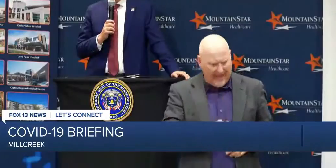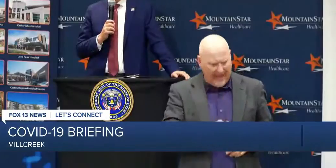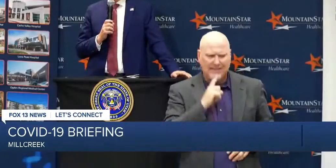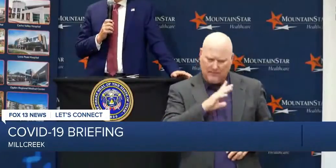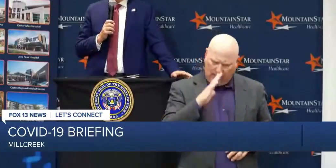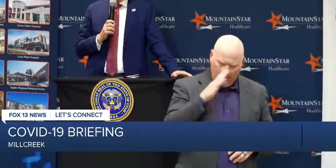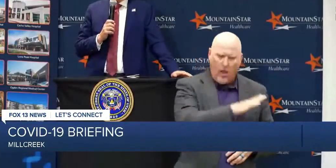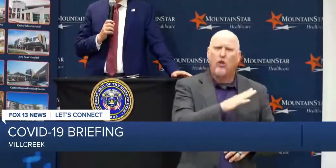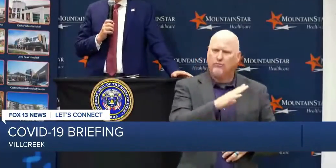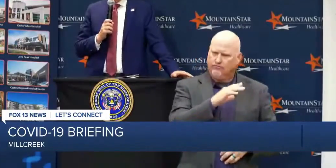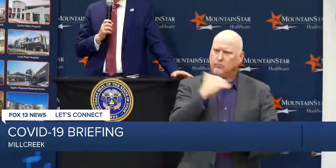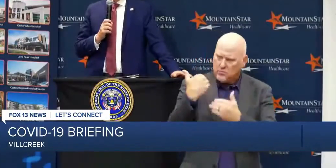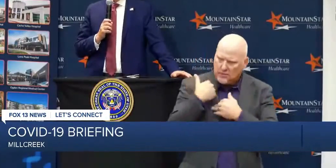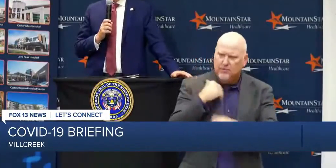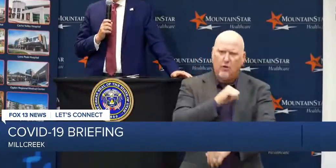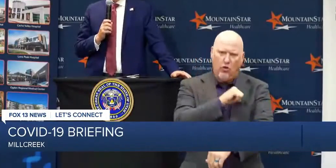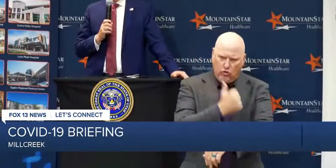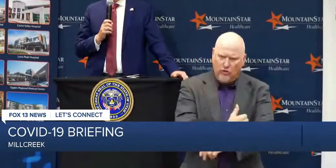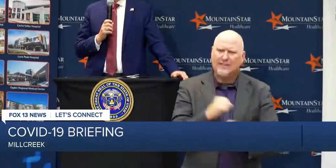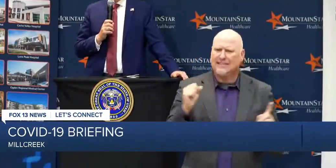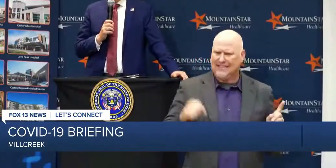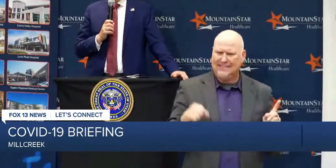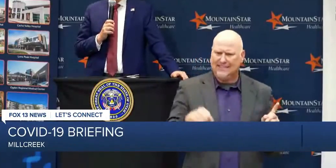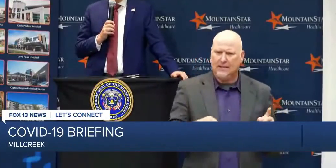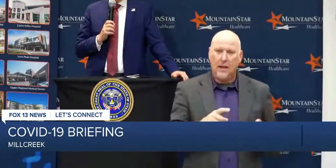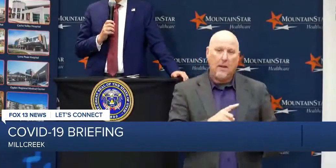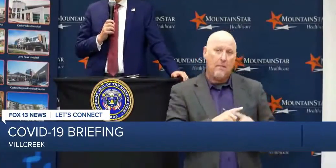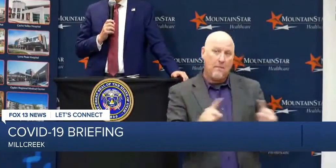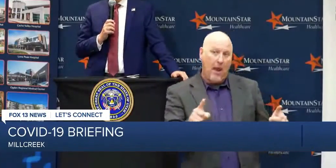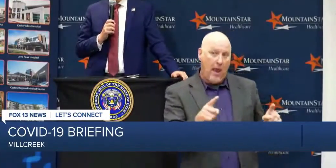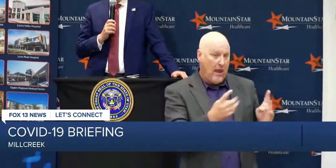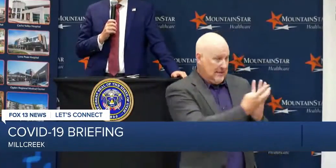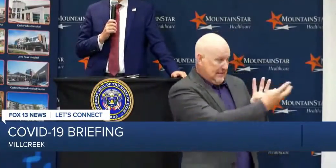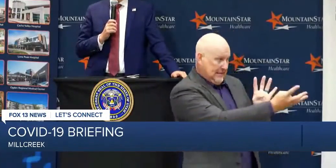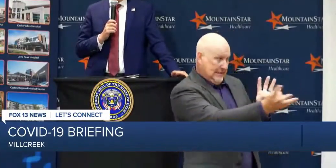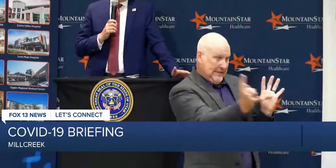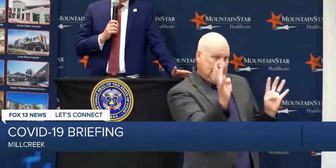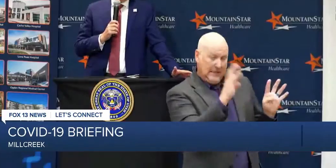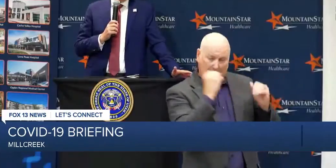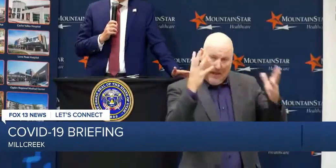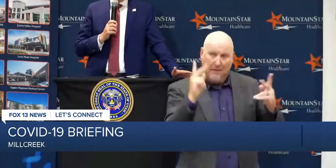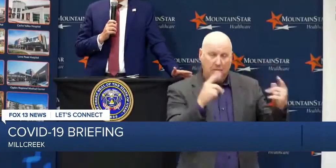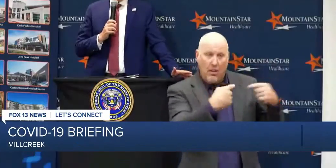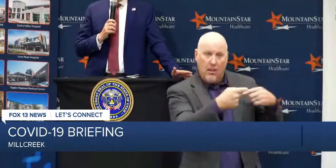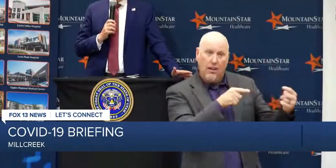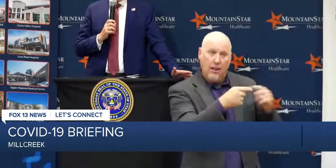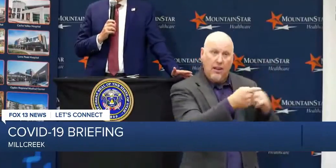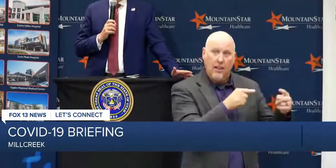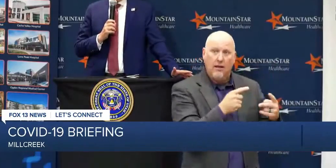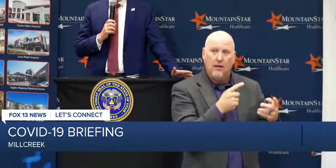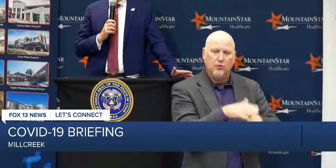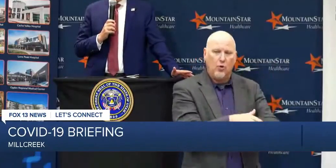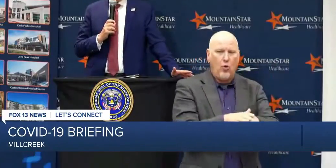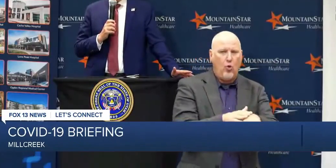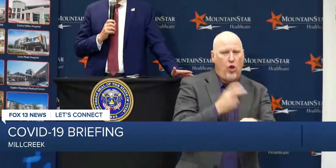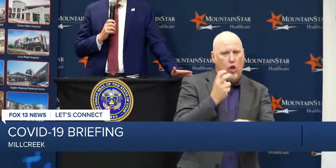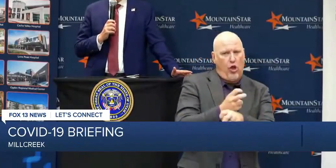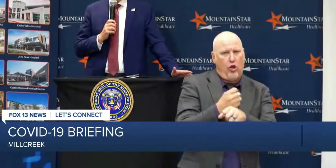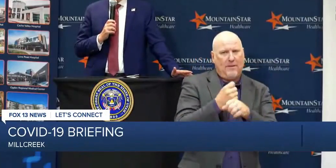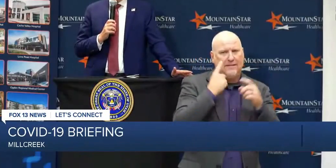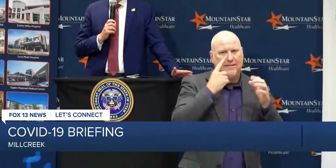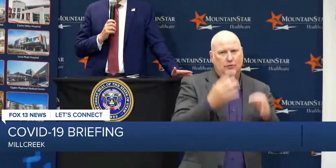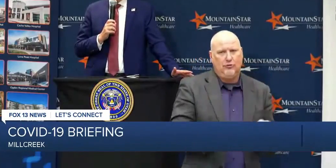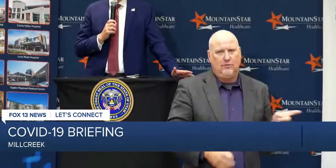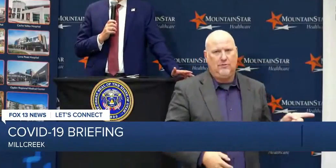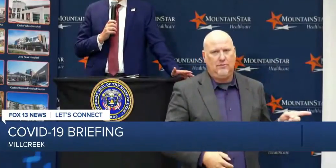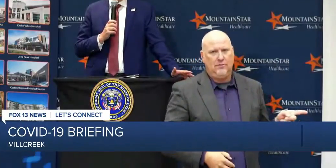of that size to react in the moment, but they will, and they've said they will. We've had